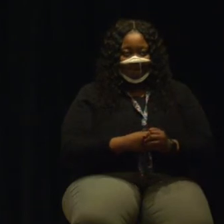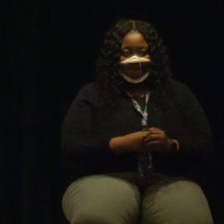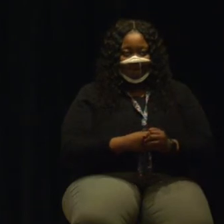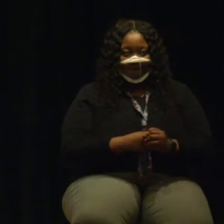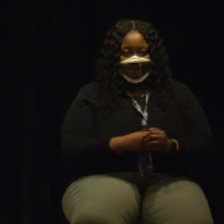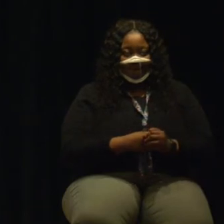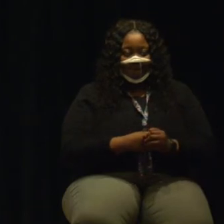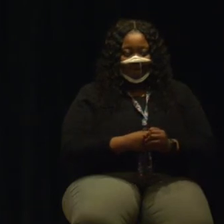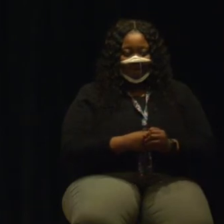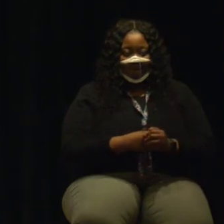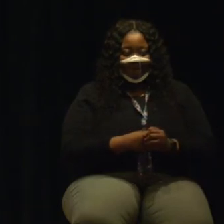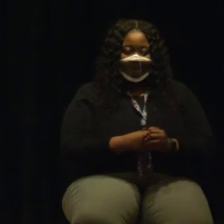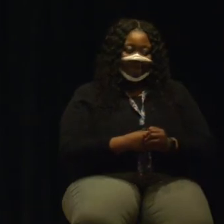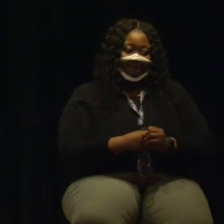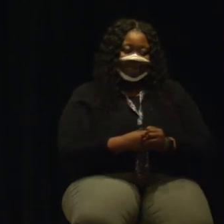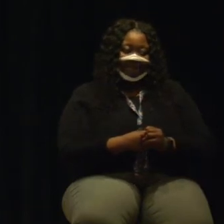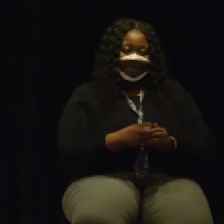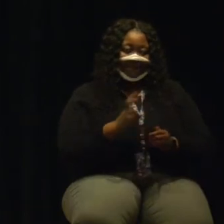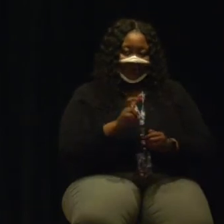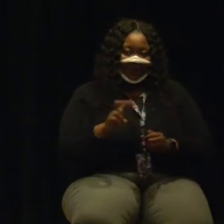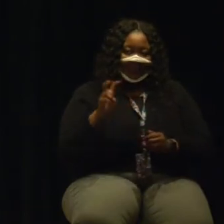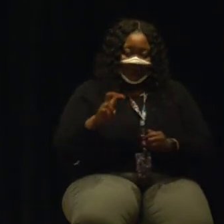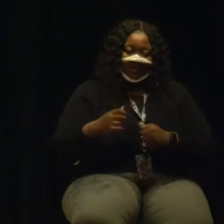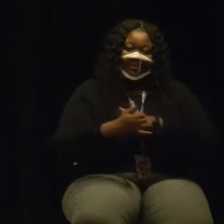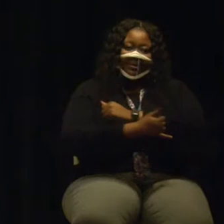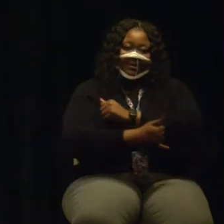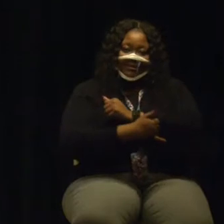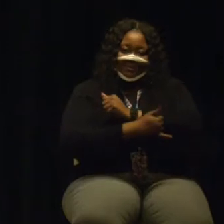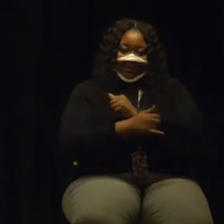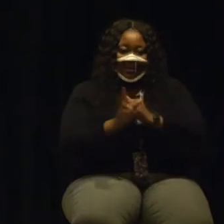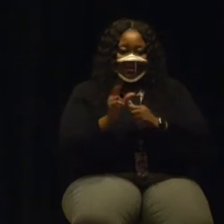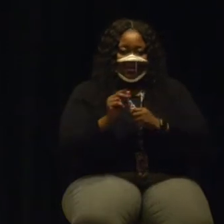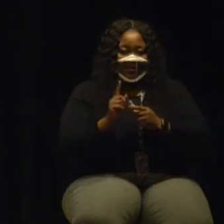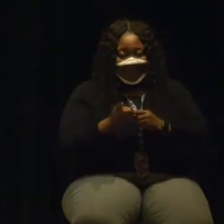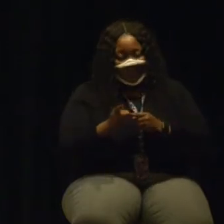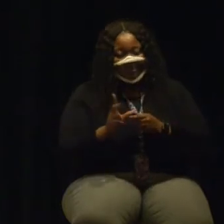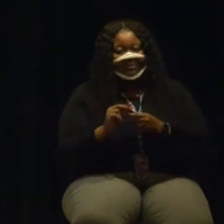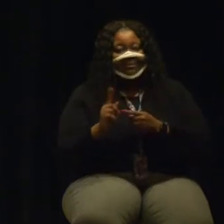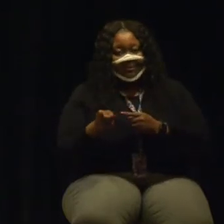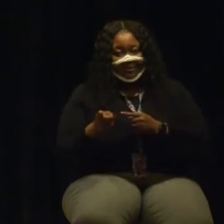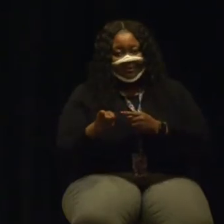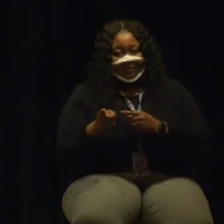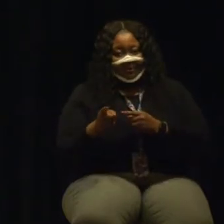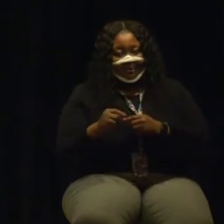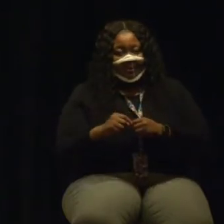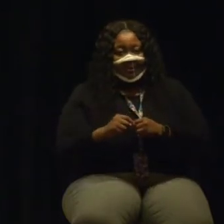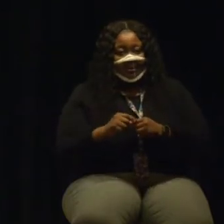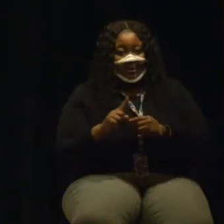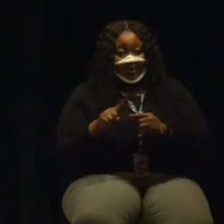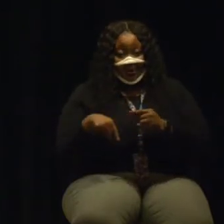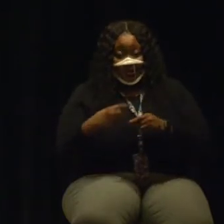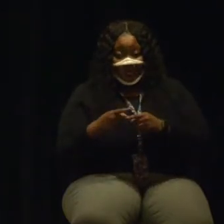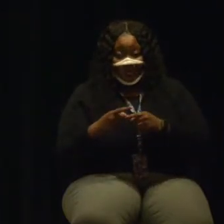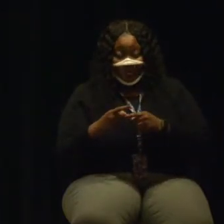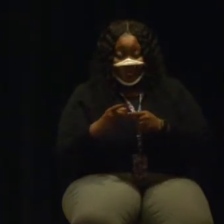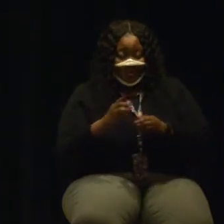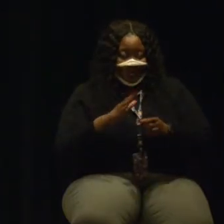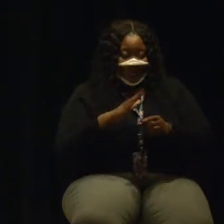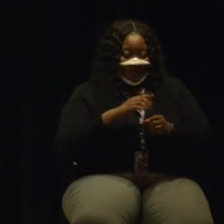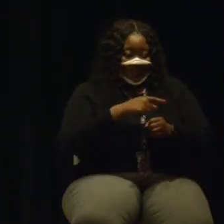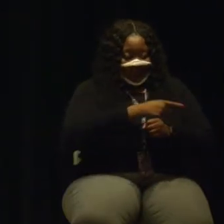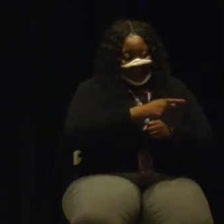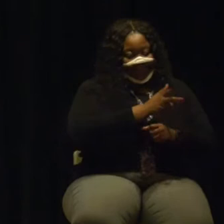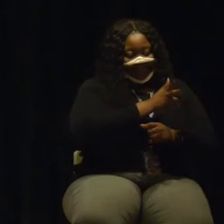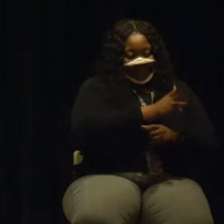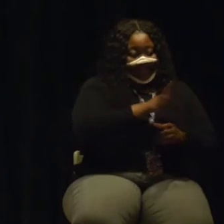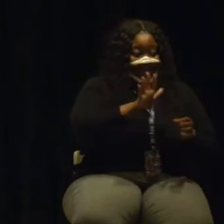Trains ran from all parts of the country every 30 minutes. When there wasn't any more room to squeeze inside, fans rode on the tops of the trains.